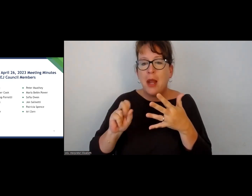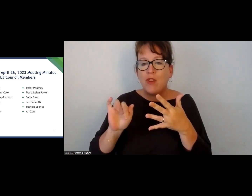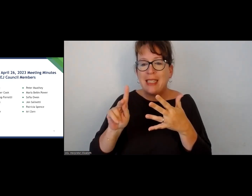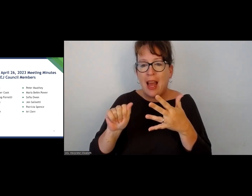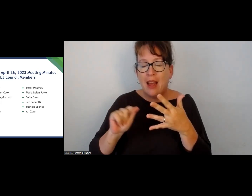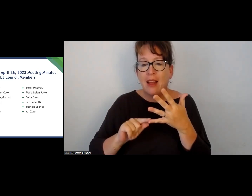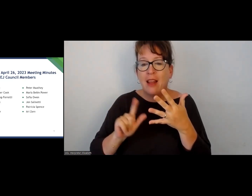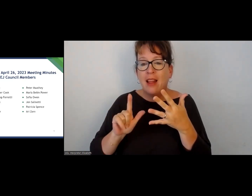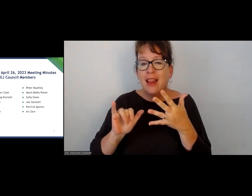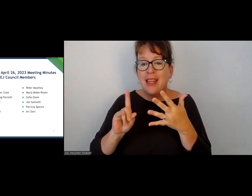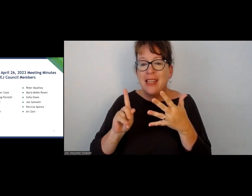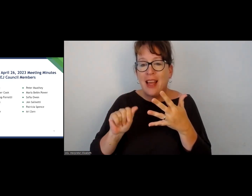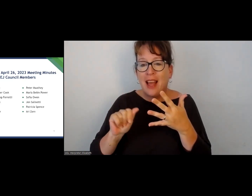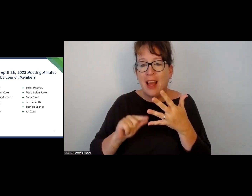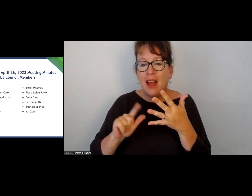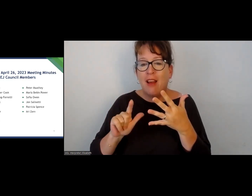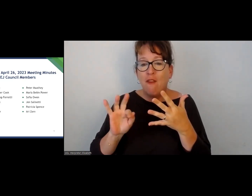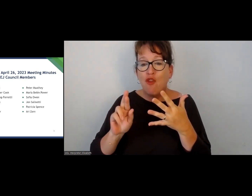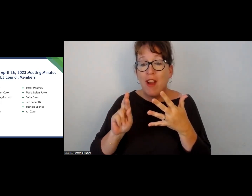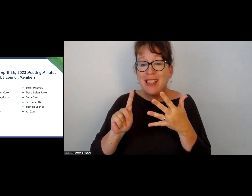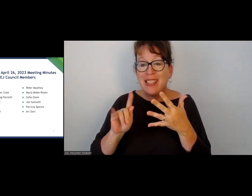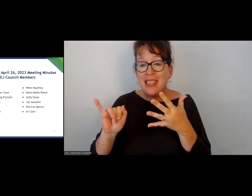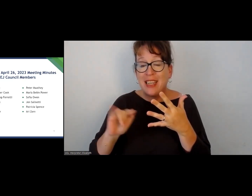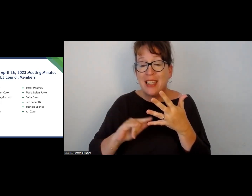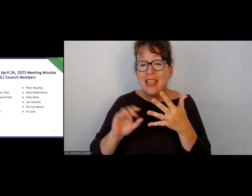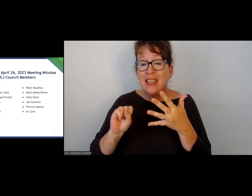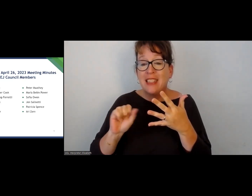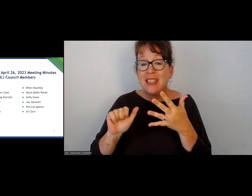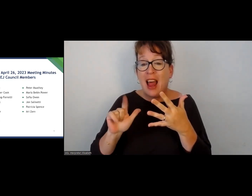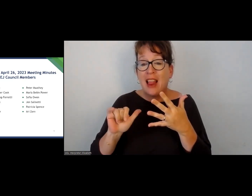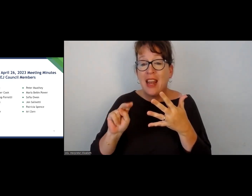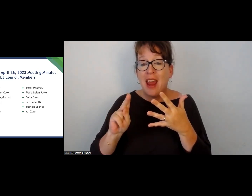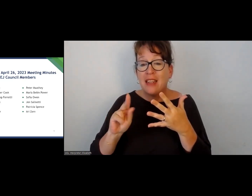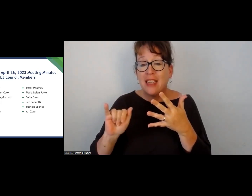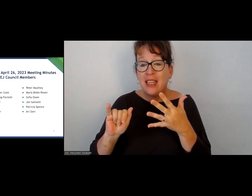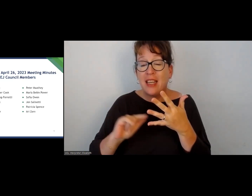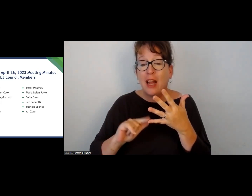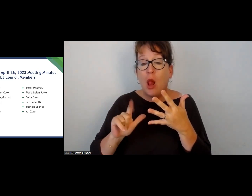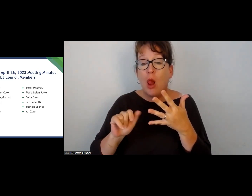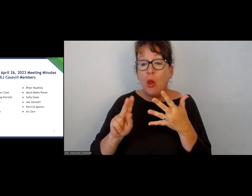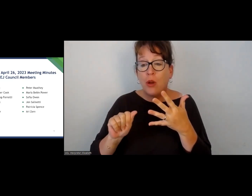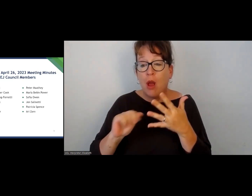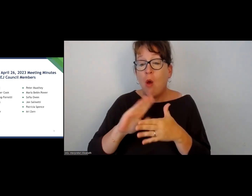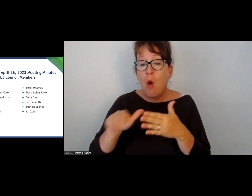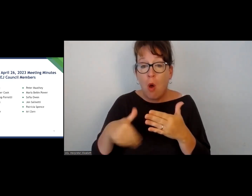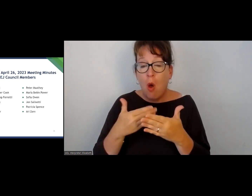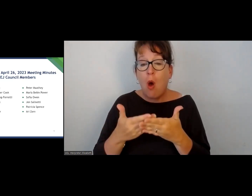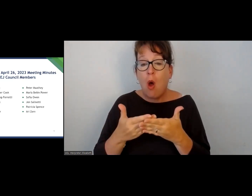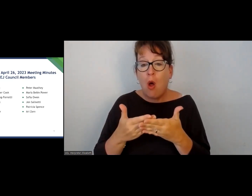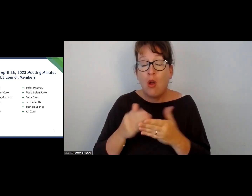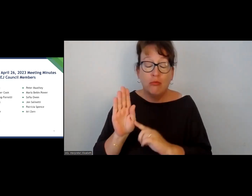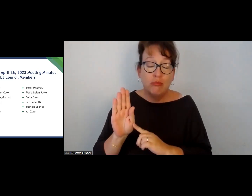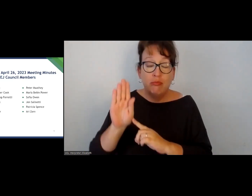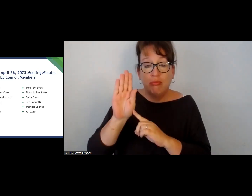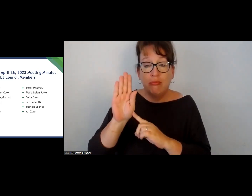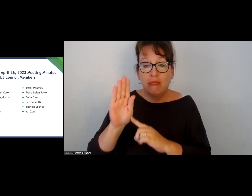Namrita Kapoor, Lydia Lowe, Melissa Ferretti, Jen Salinetti, Marcos Luna all have risen their hands.